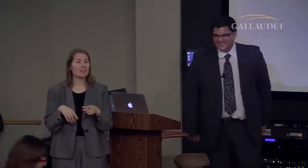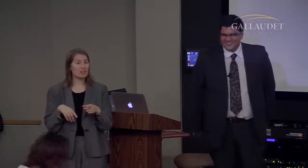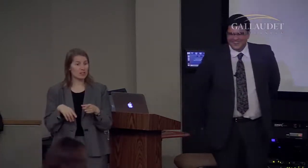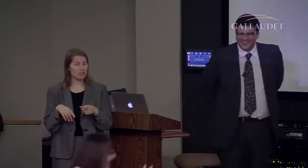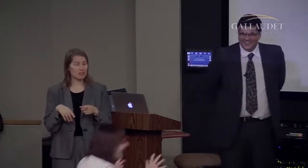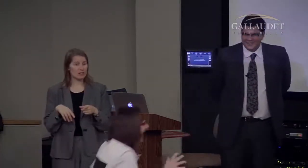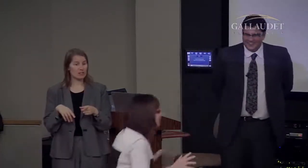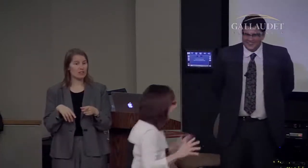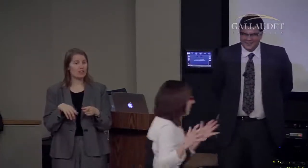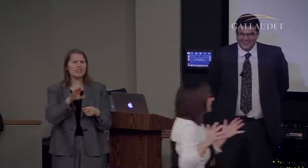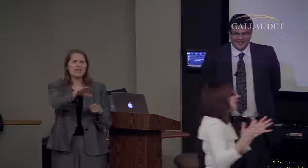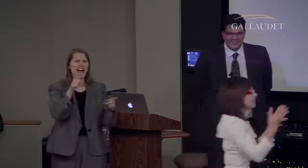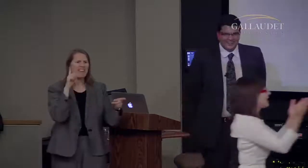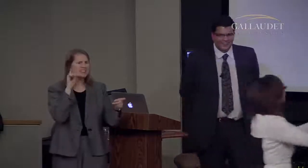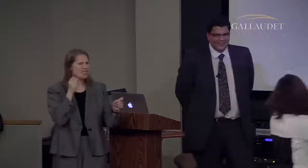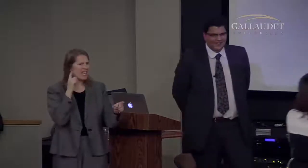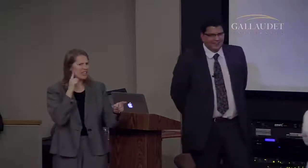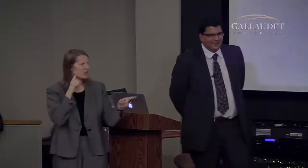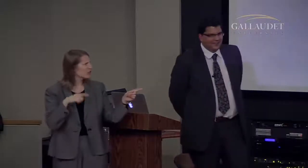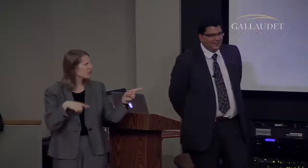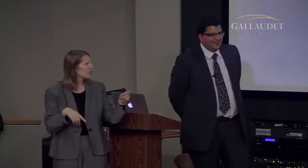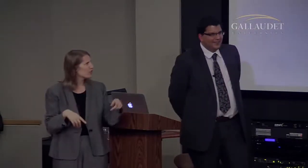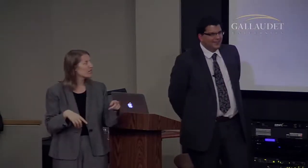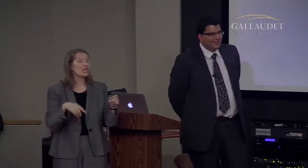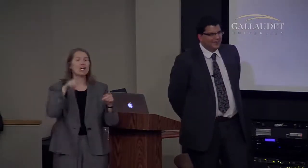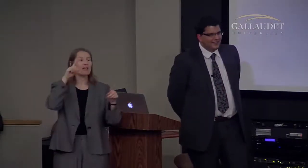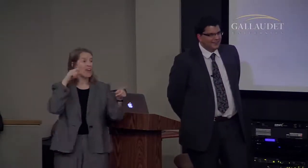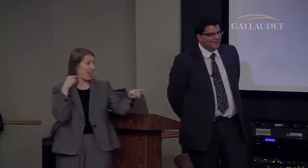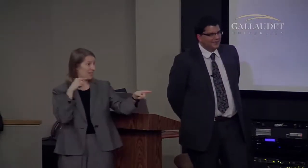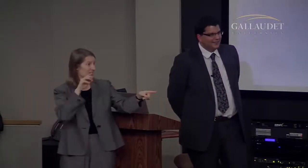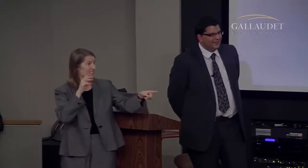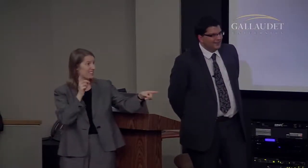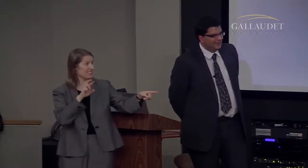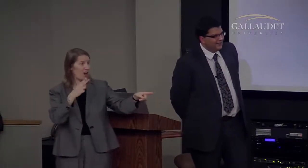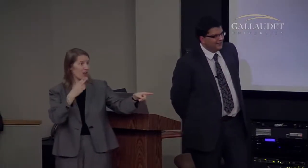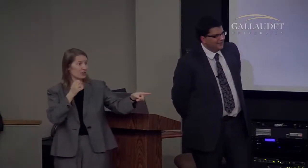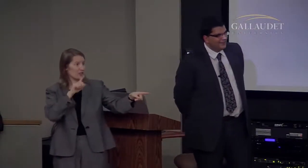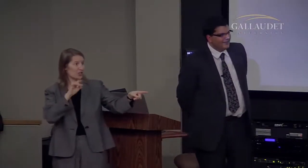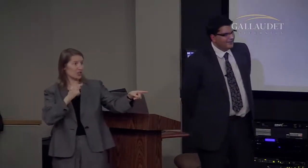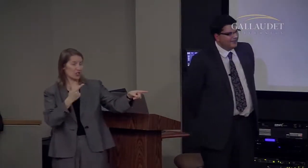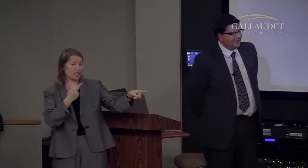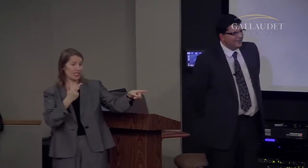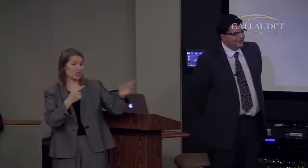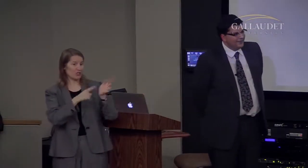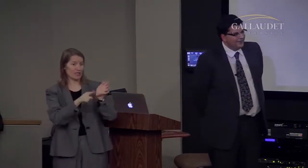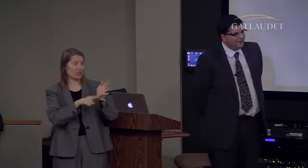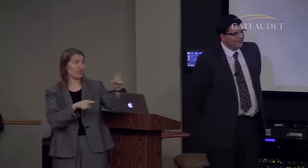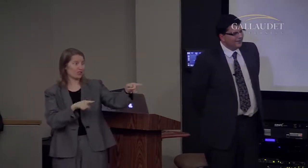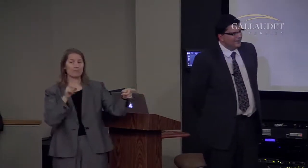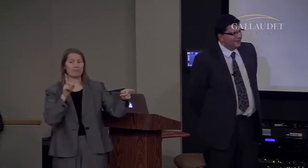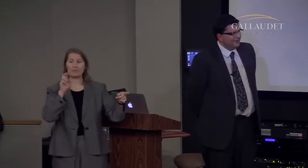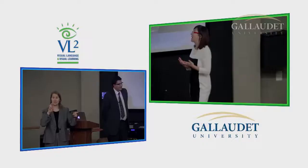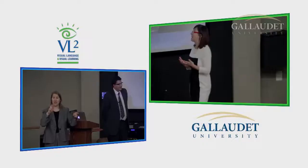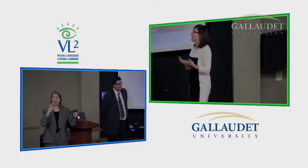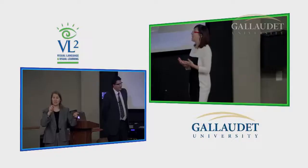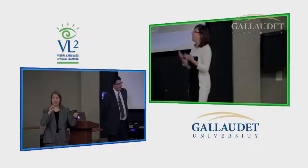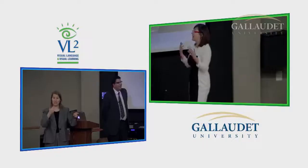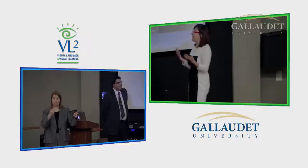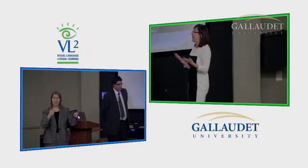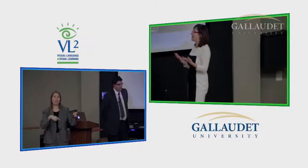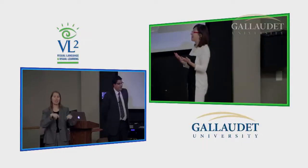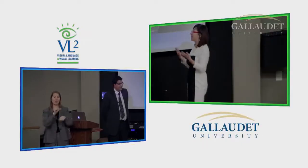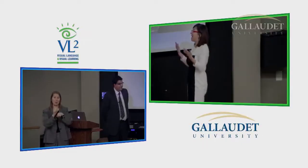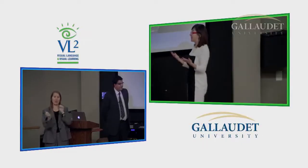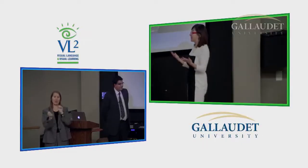One more question. Yeah. And it reminds me of Dr. Hersig's research. Okay, so Dr. Hersig worked with Susan Goldametto